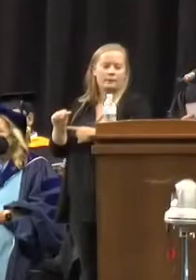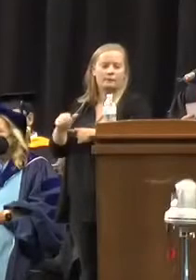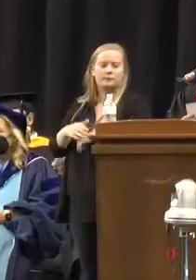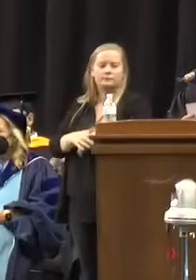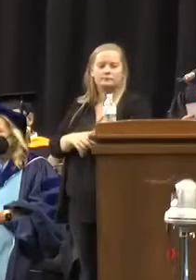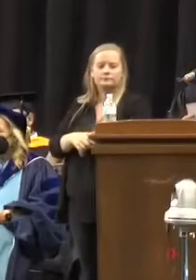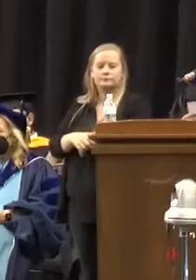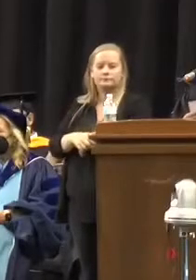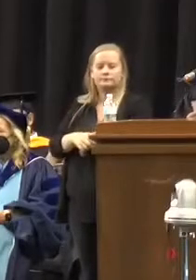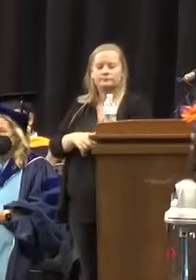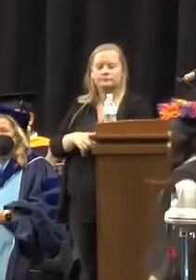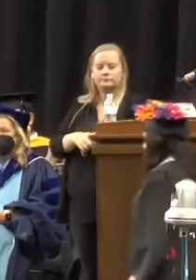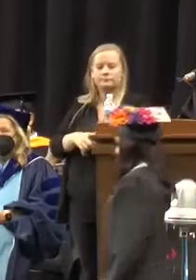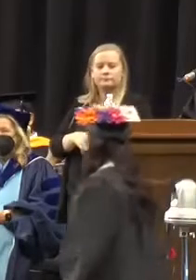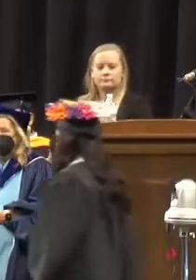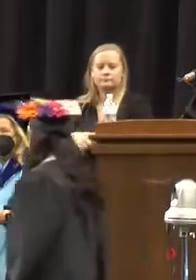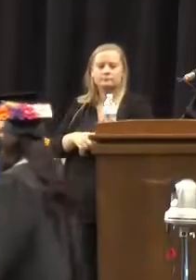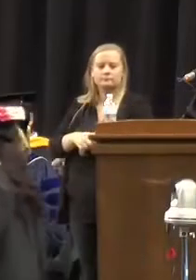Natalie Mata.